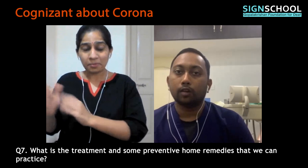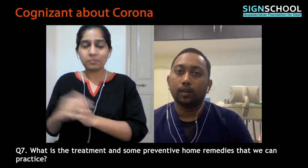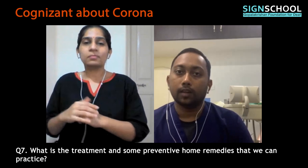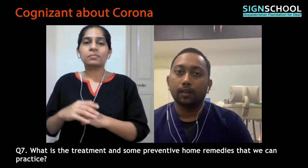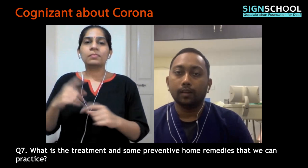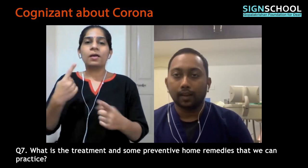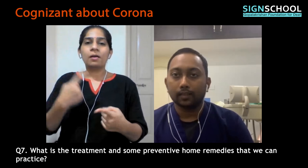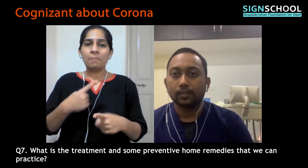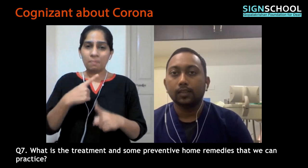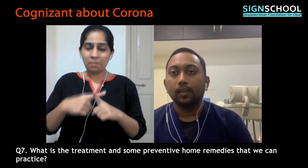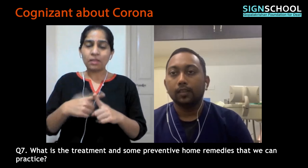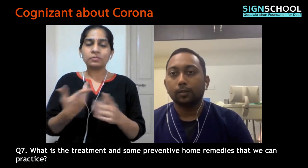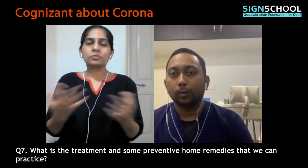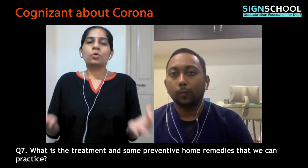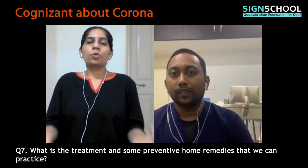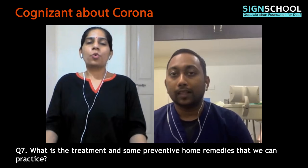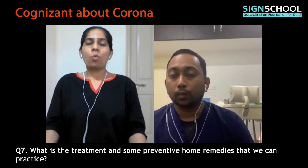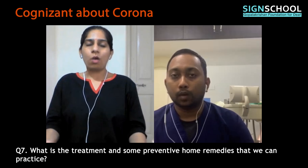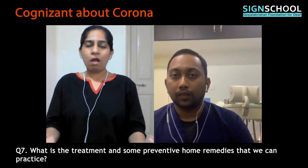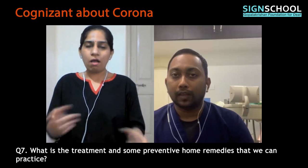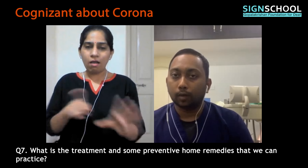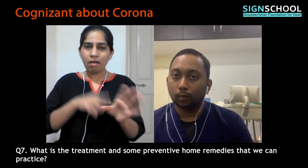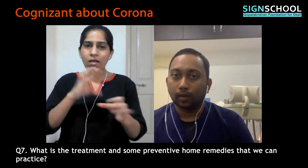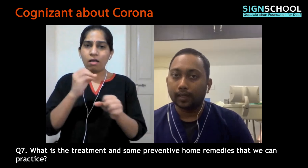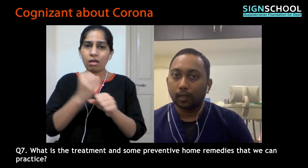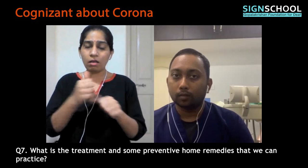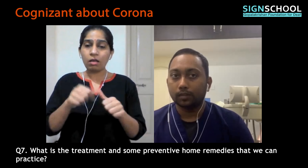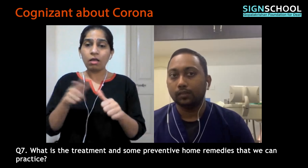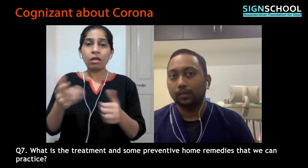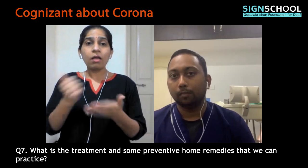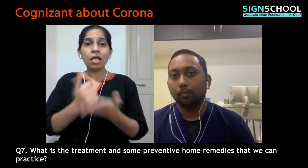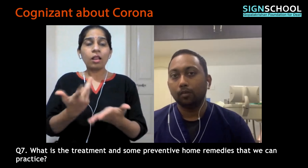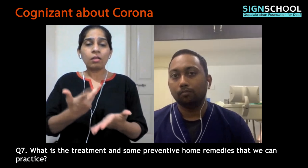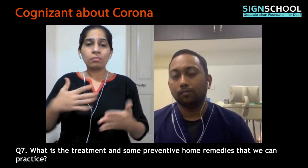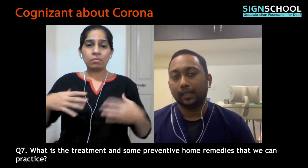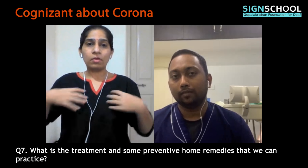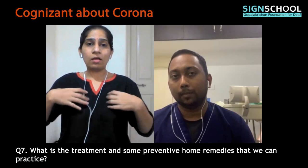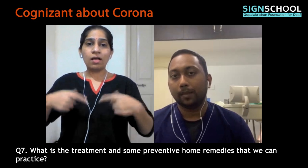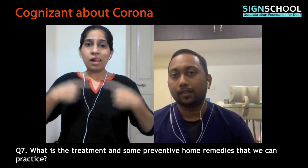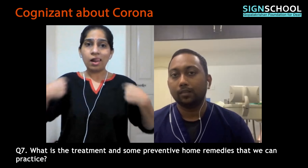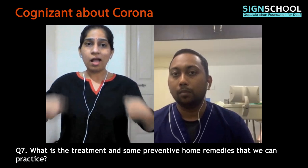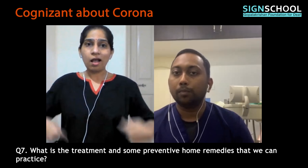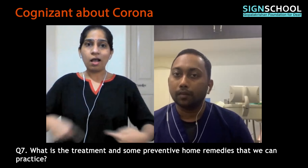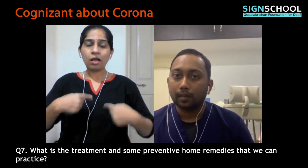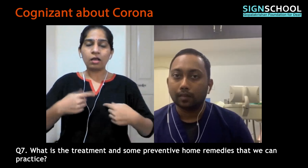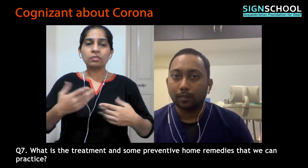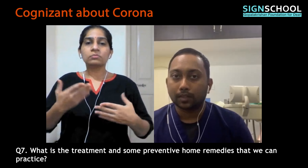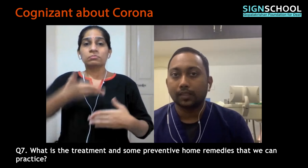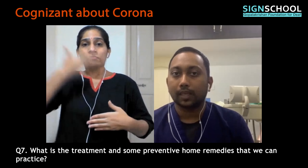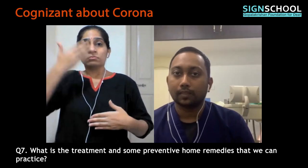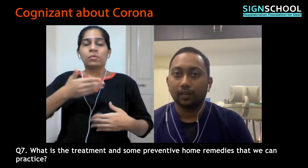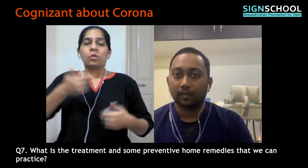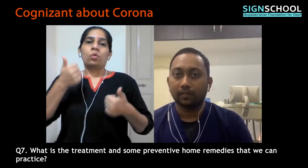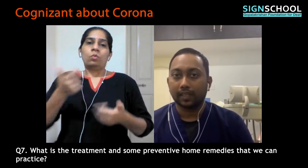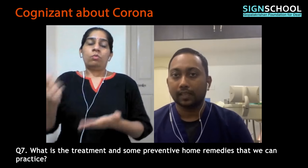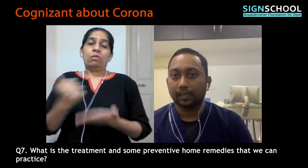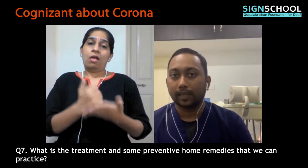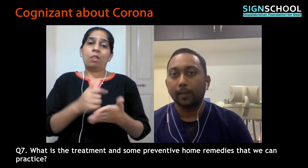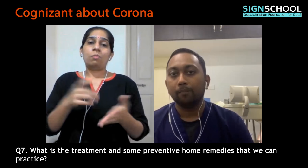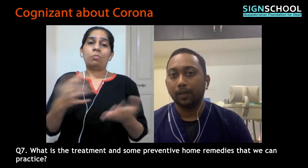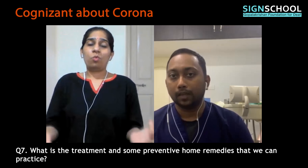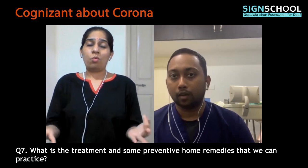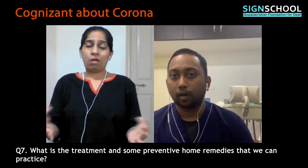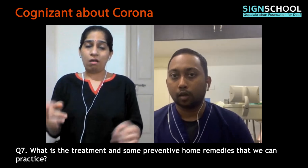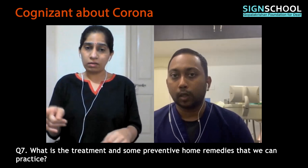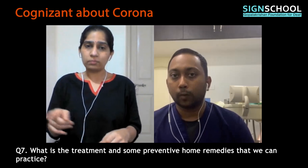strengthen your lungs. So that's what we can do right now. This is the like the maximum preventive measure that we can